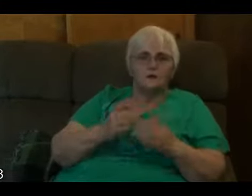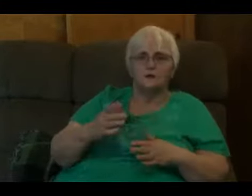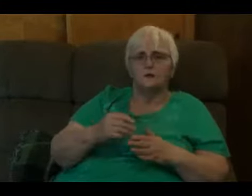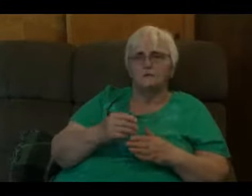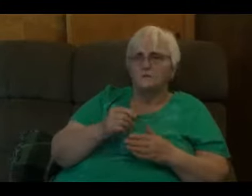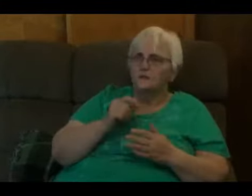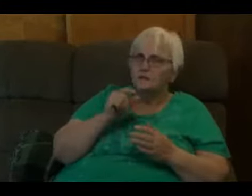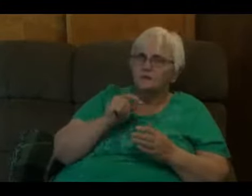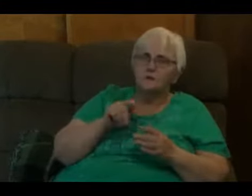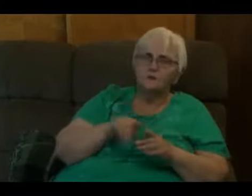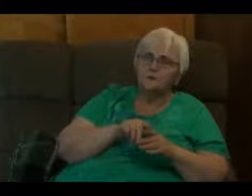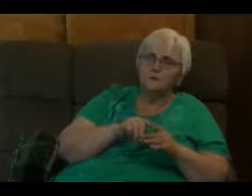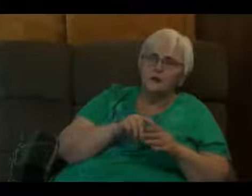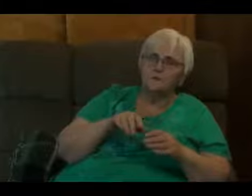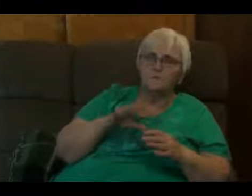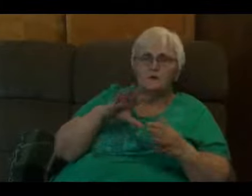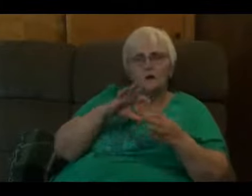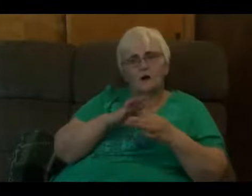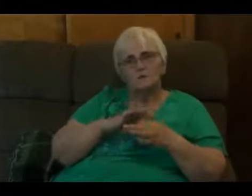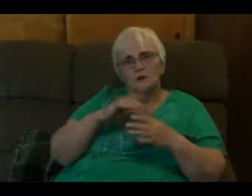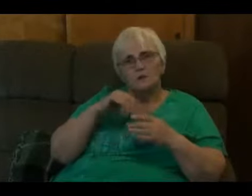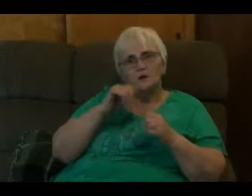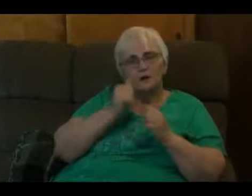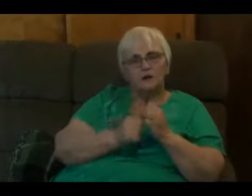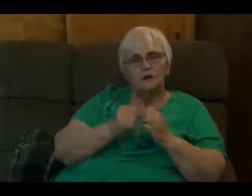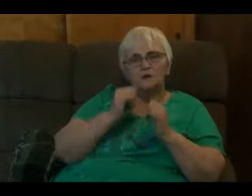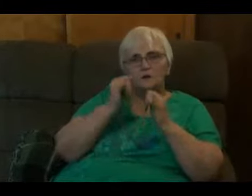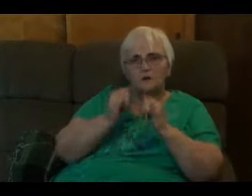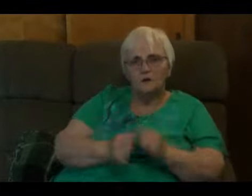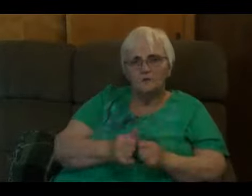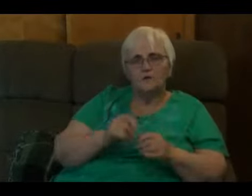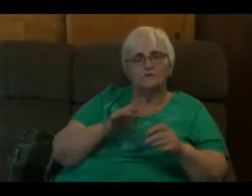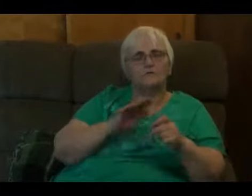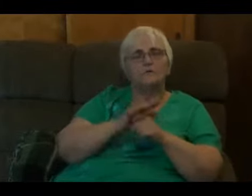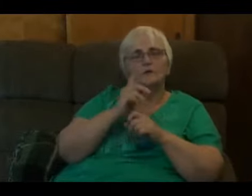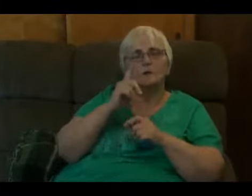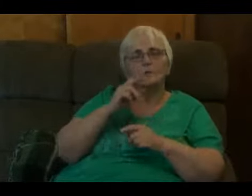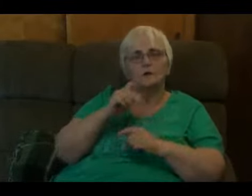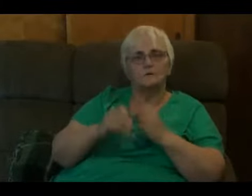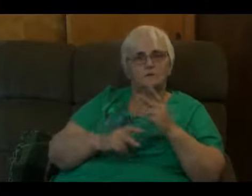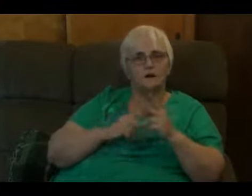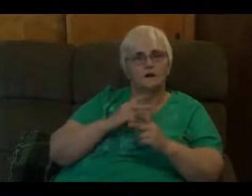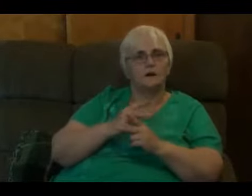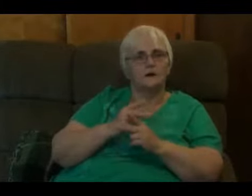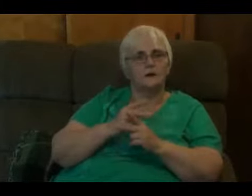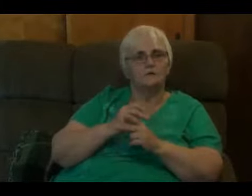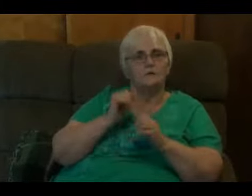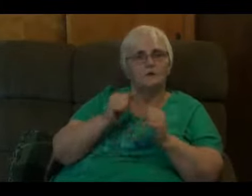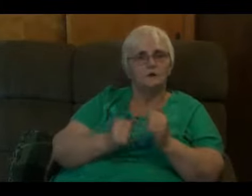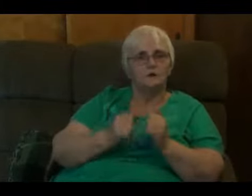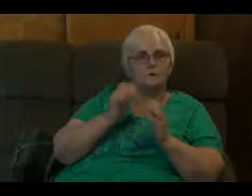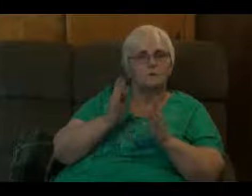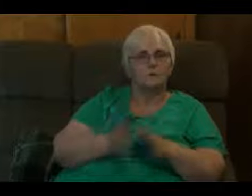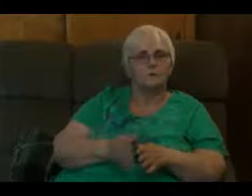things, but the combination that he put in each and every one of us is totally unique. Hallelujah. He put these things in